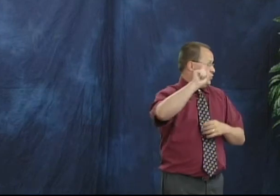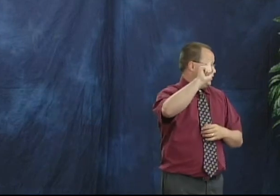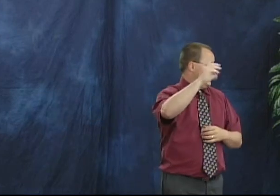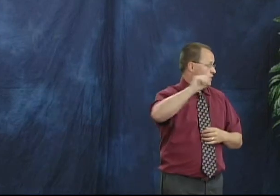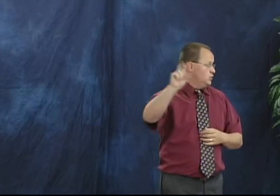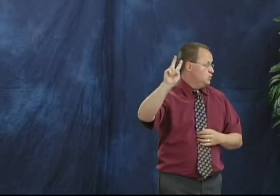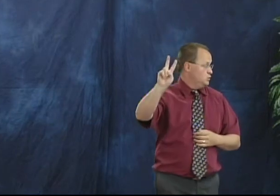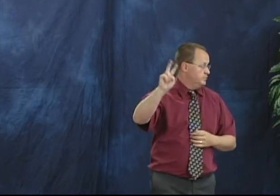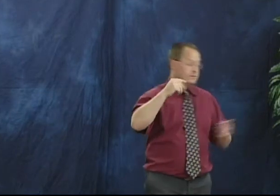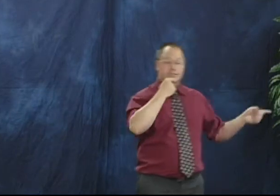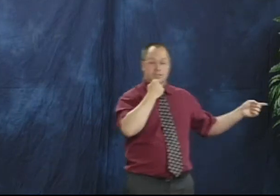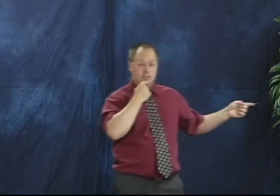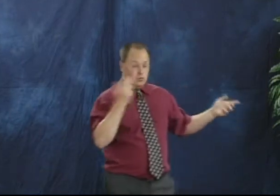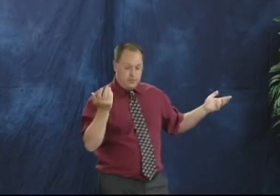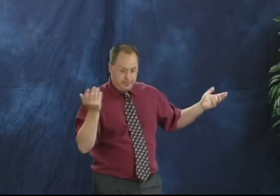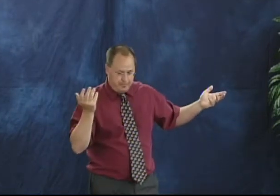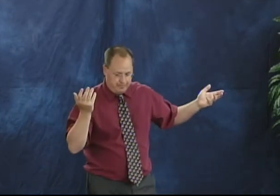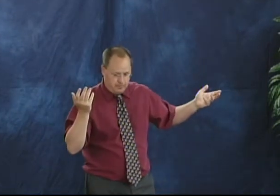verses 1 and